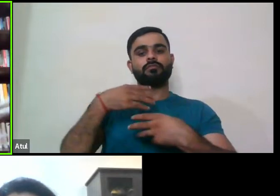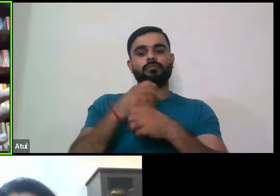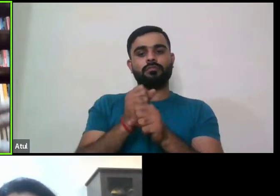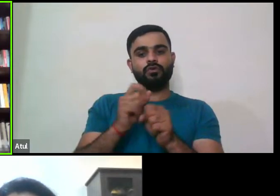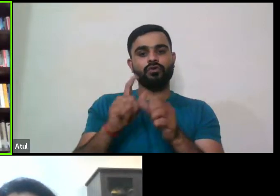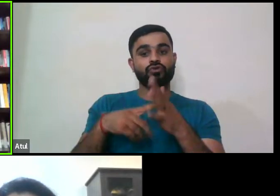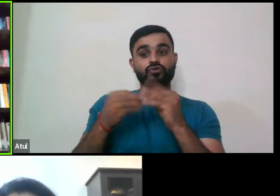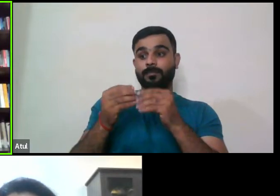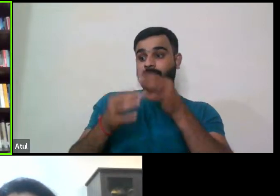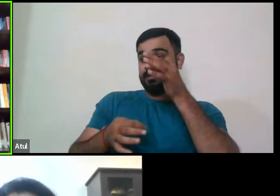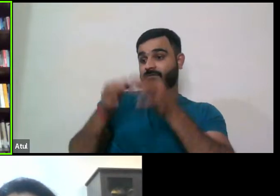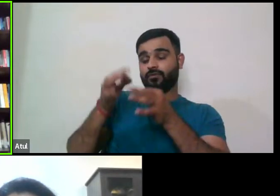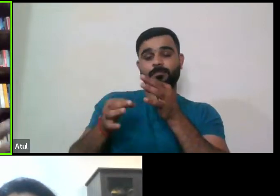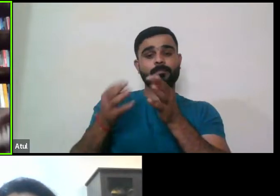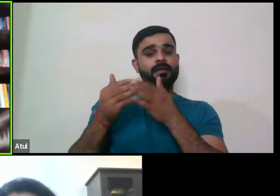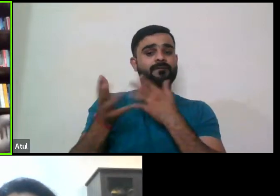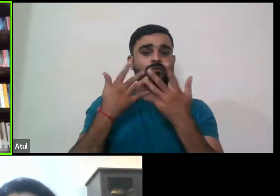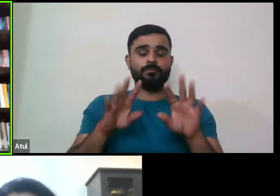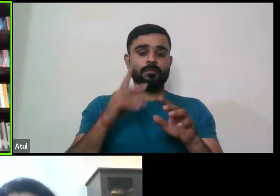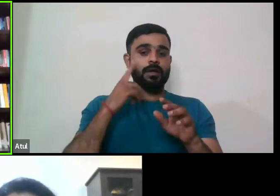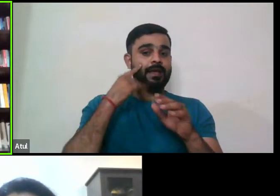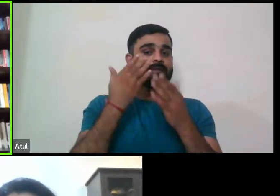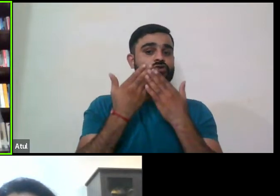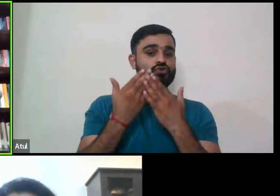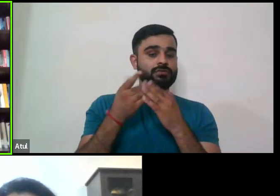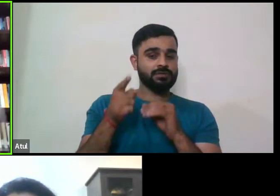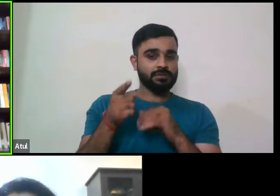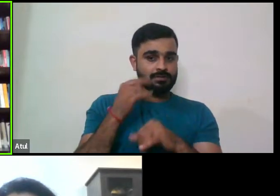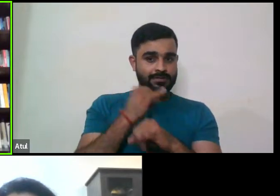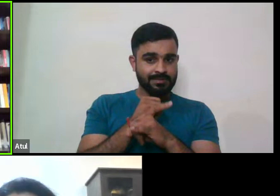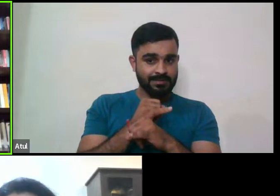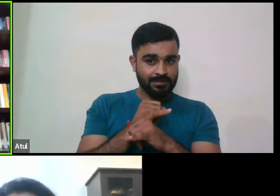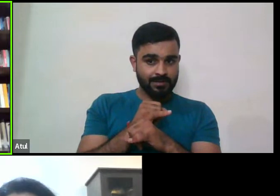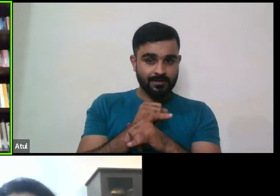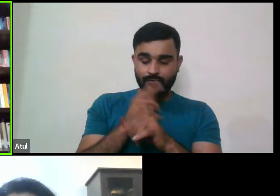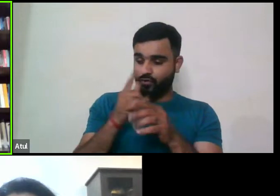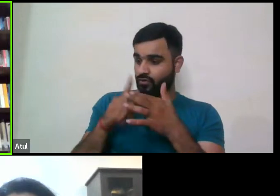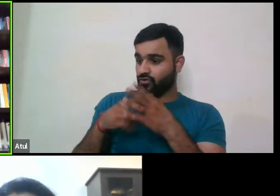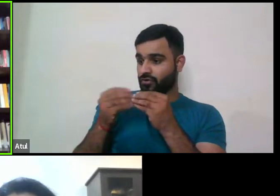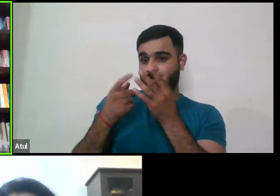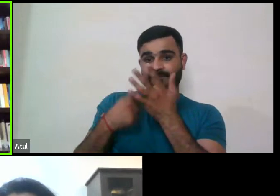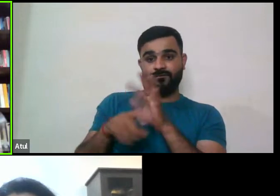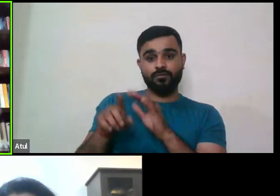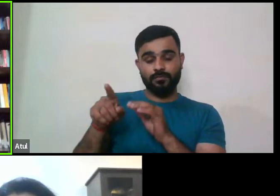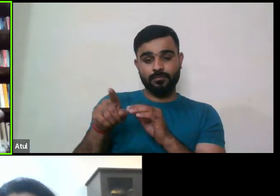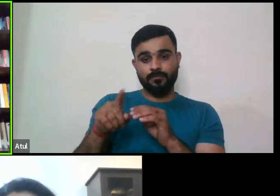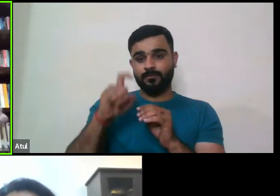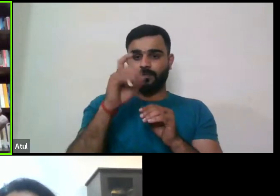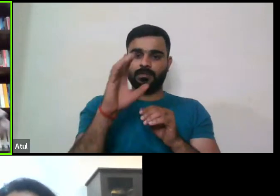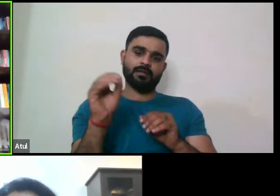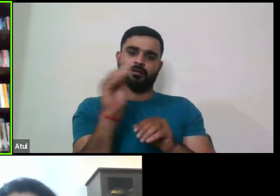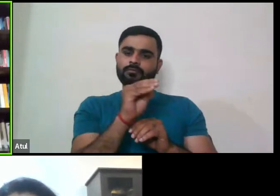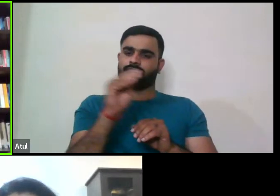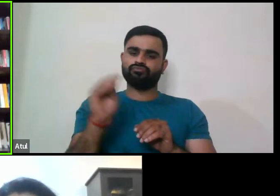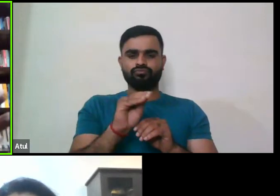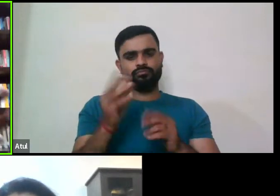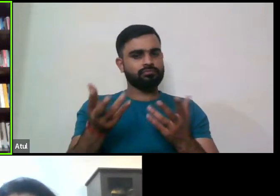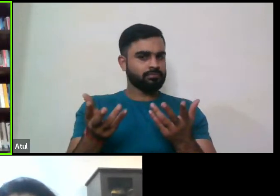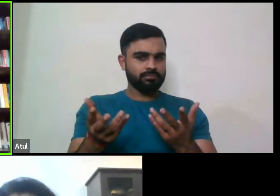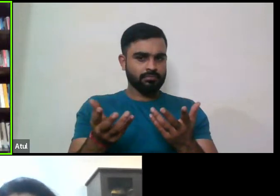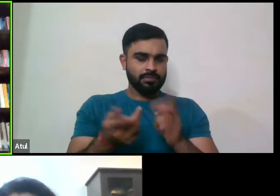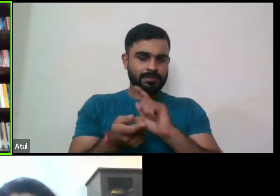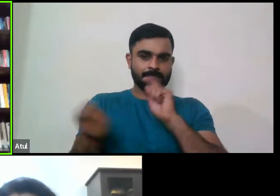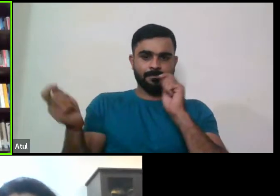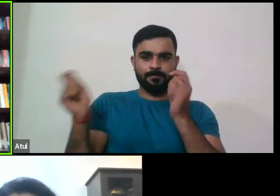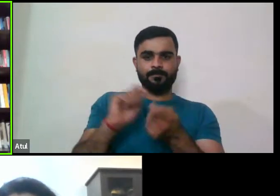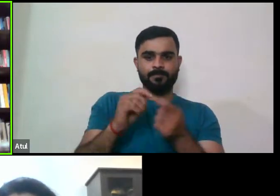Supreme Court judge to be heading that institution, and there the retirement age is also 70. So something will have to be done about it. And I mean, again,